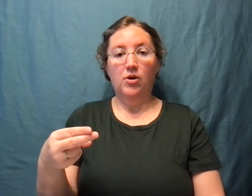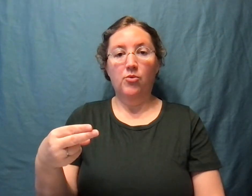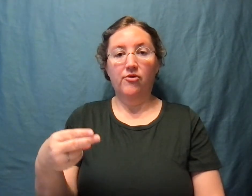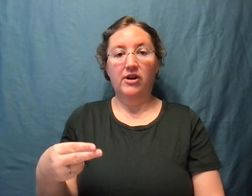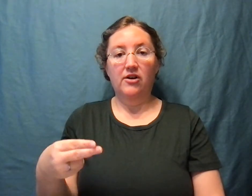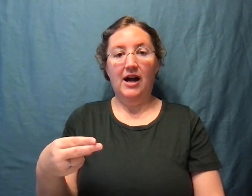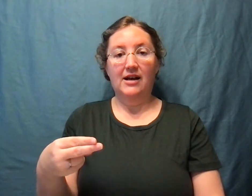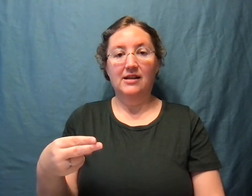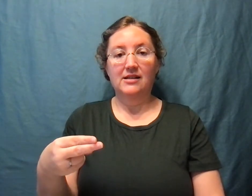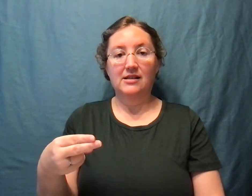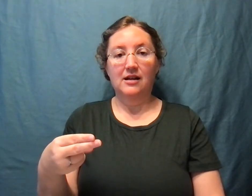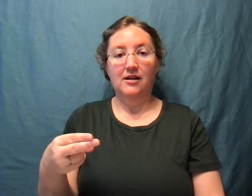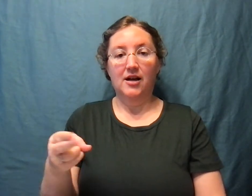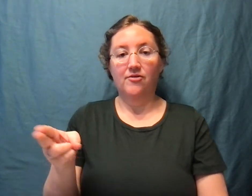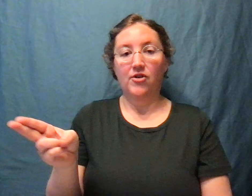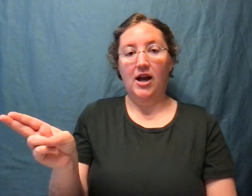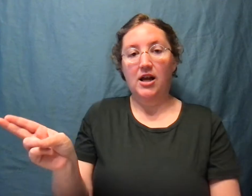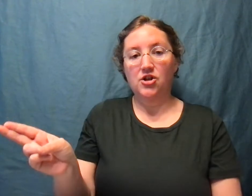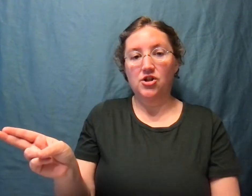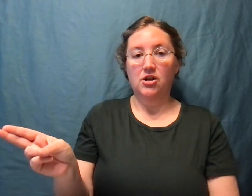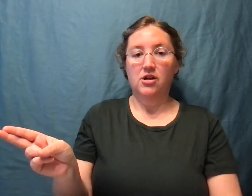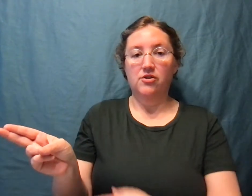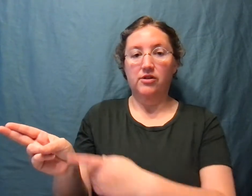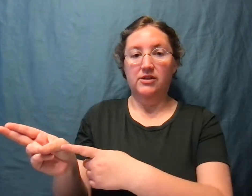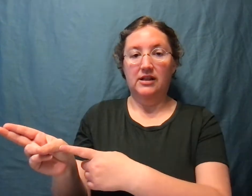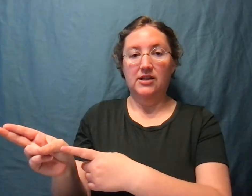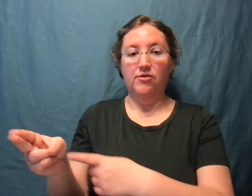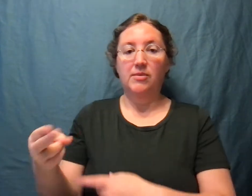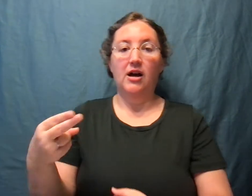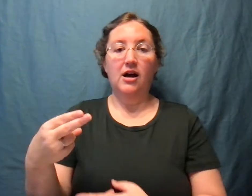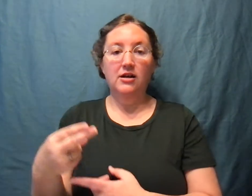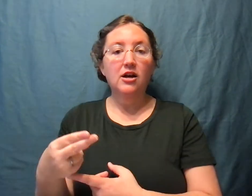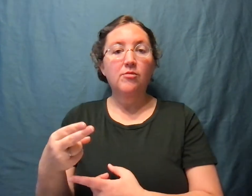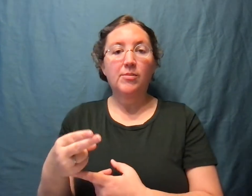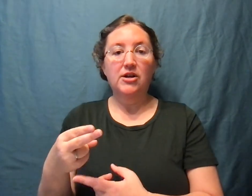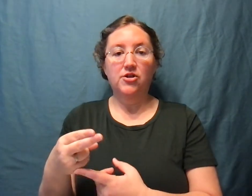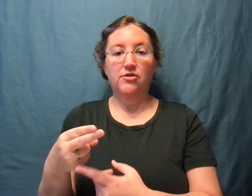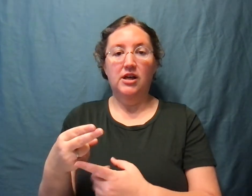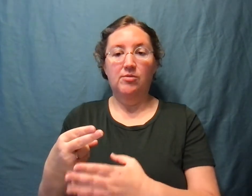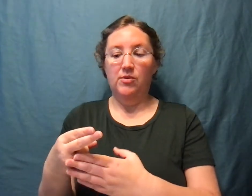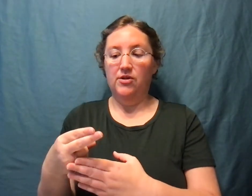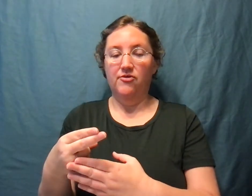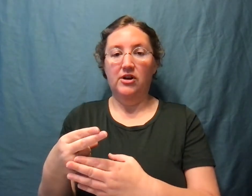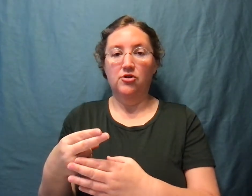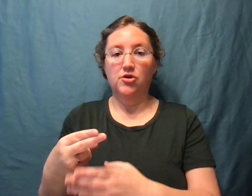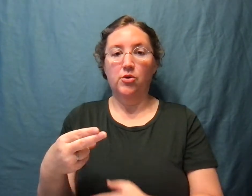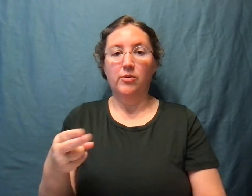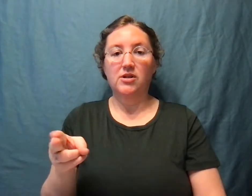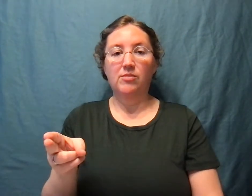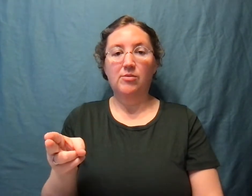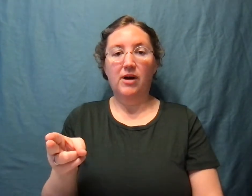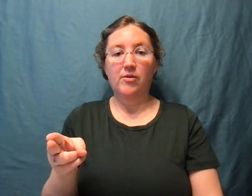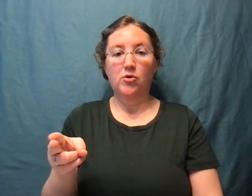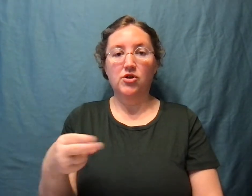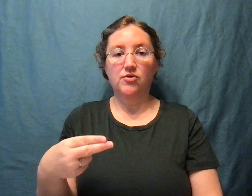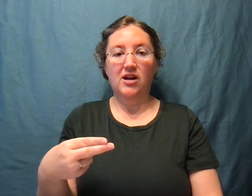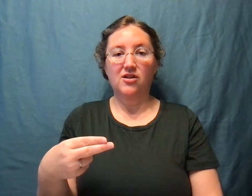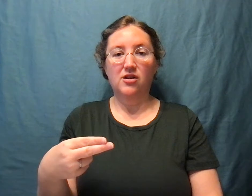more finger added is the sign for H, so it looks like this from behind, but make sure you keep it with your fingers forward. Some people have it more straight or to